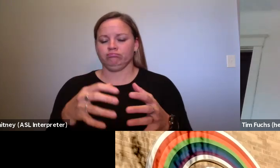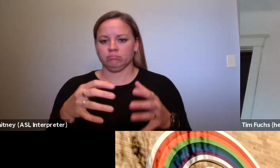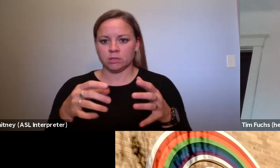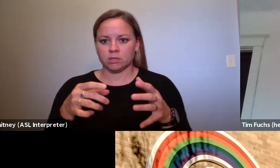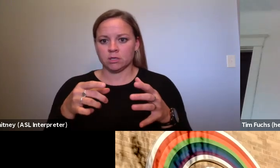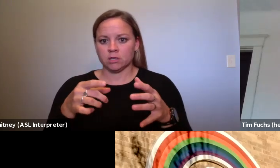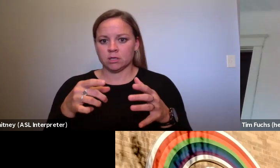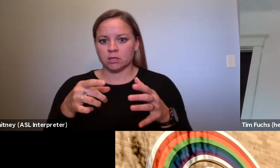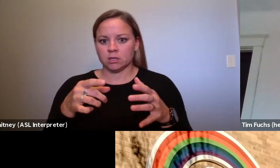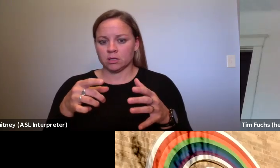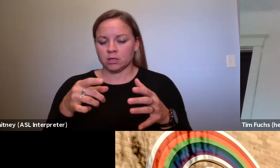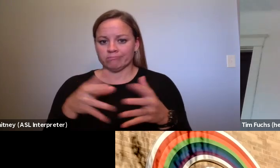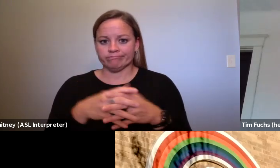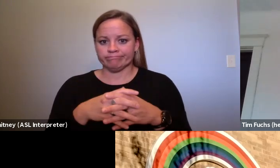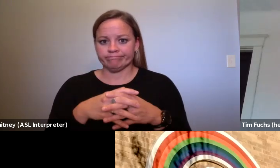have been